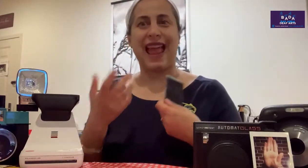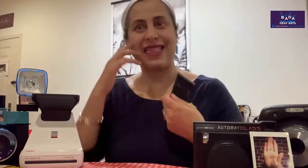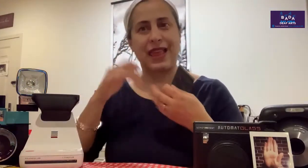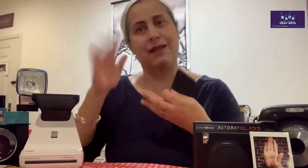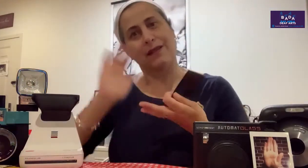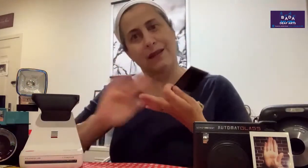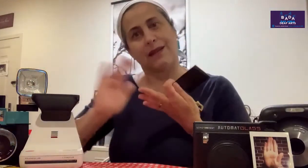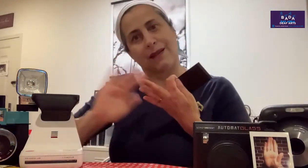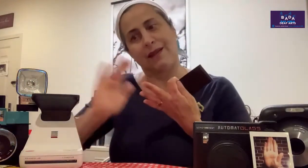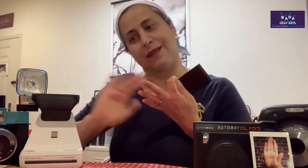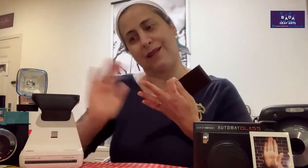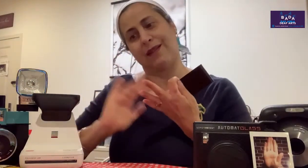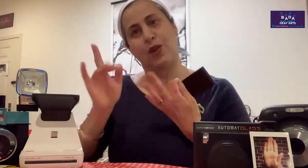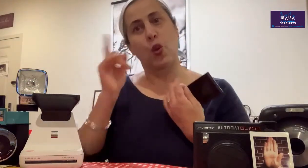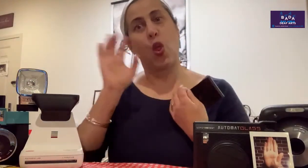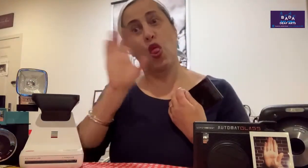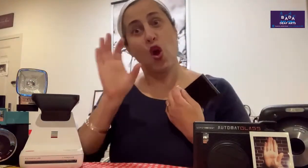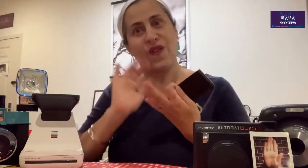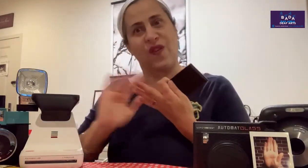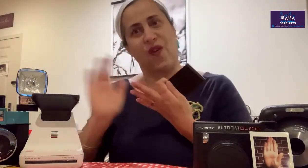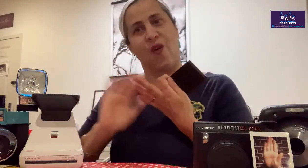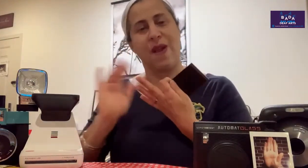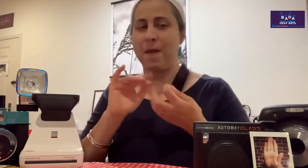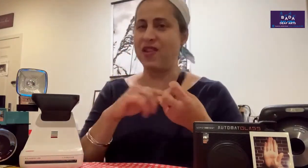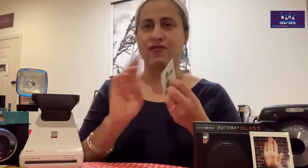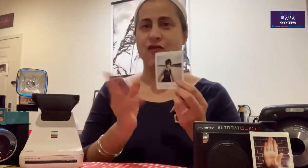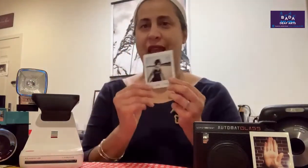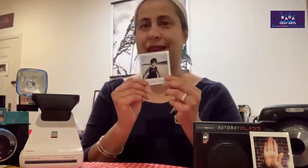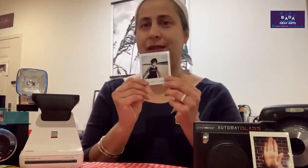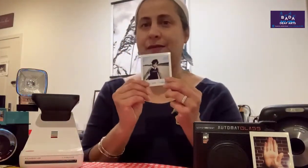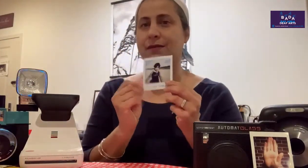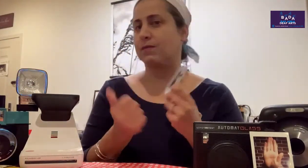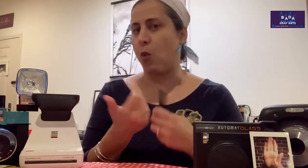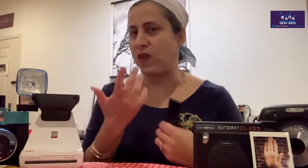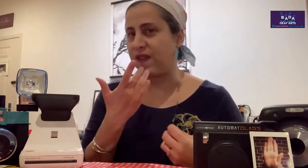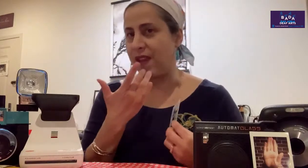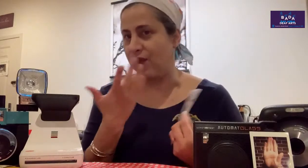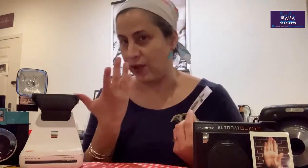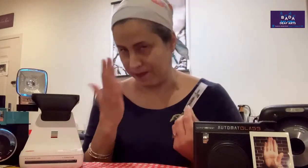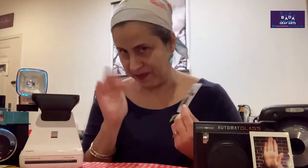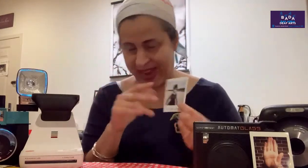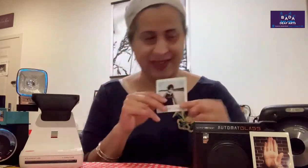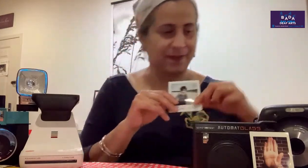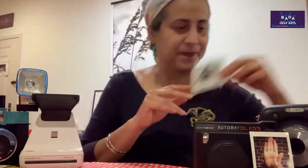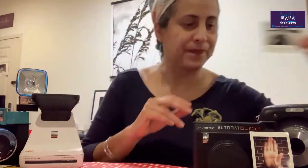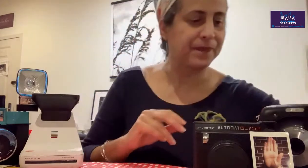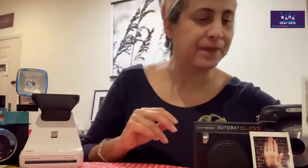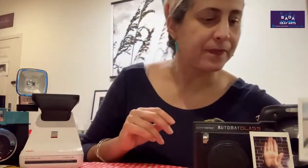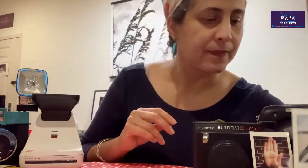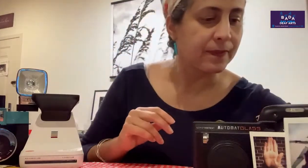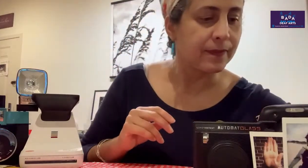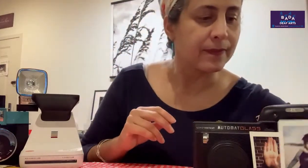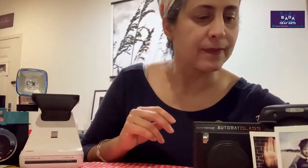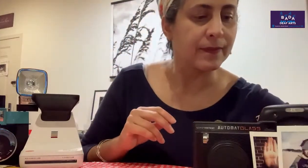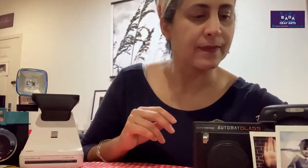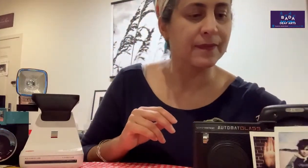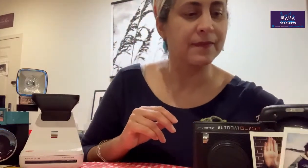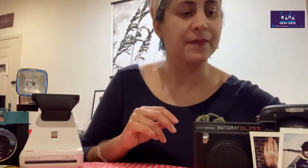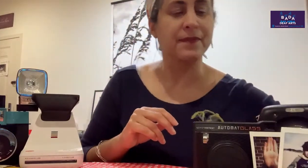With digital, it's different. You know, on your phone, you have to look for the photo, scroll until you find it. With this, it's right near